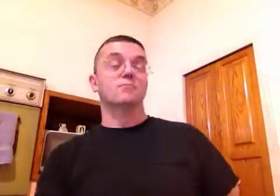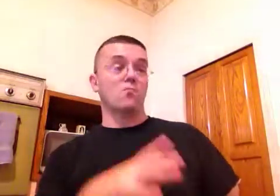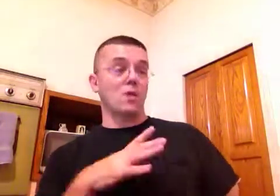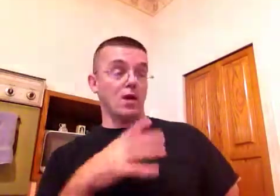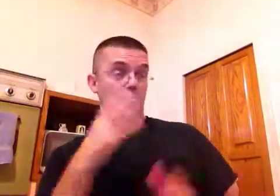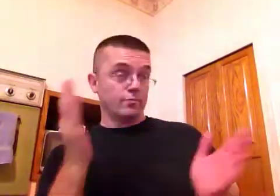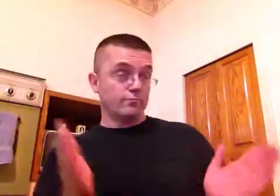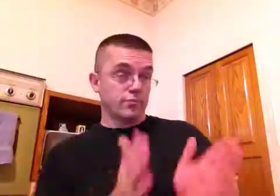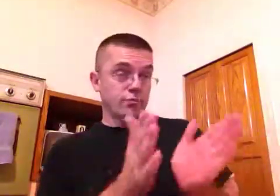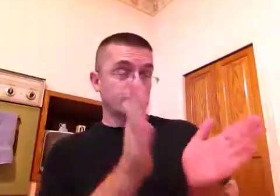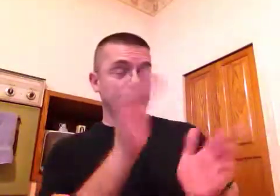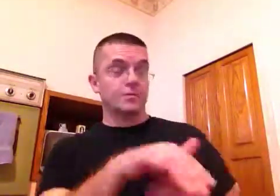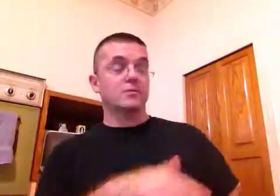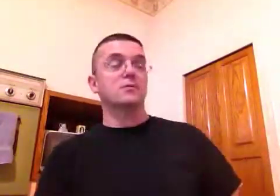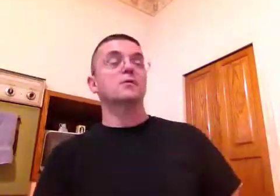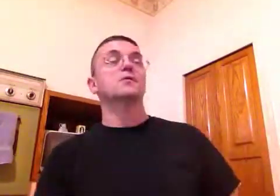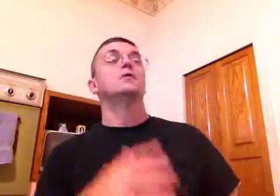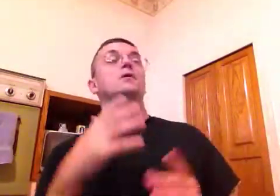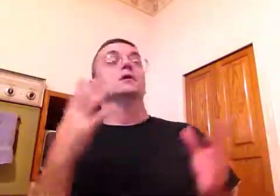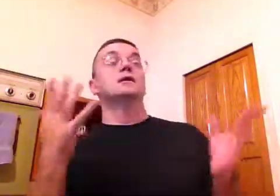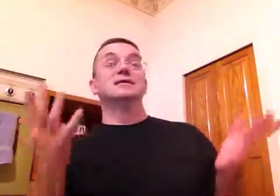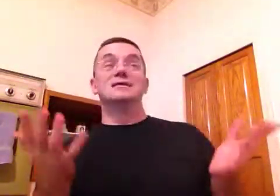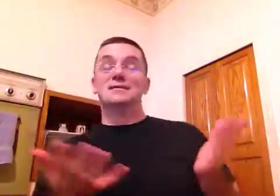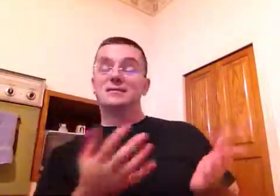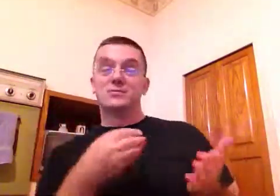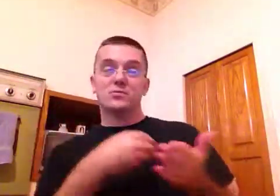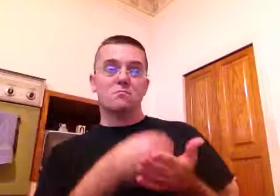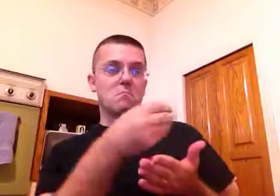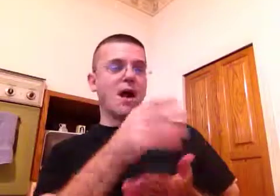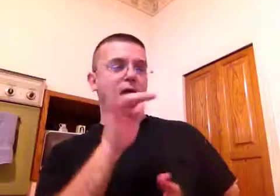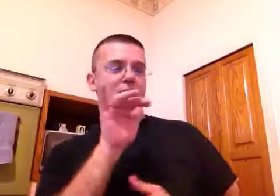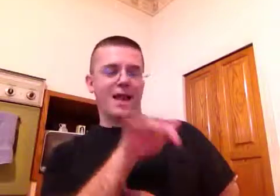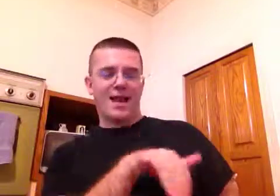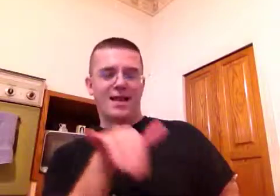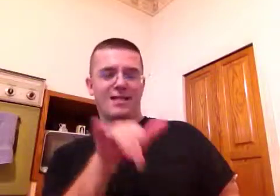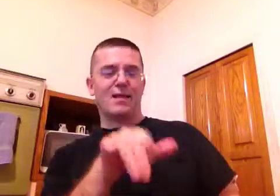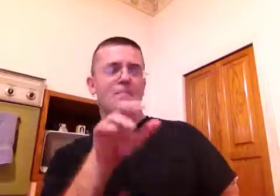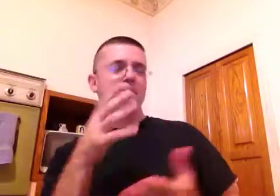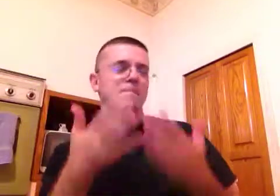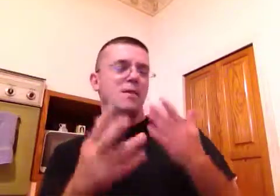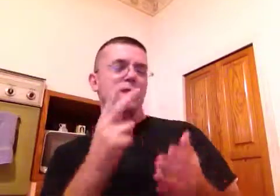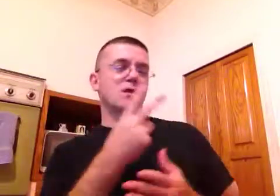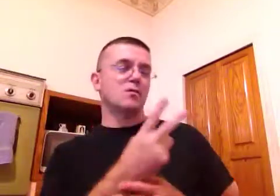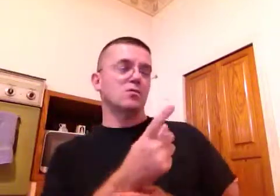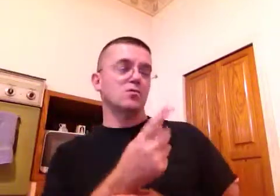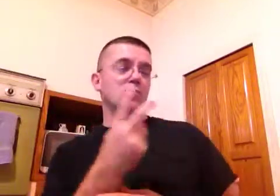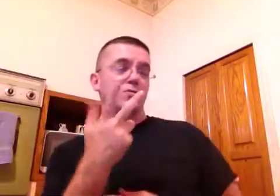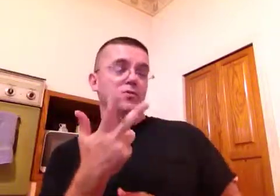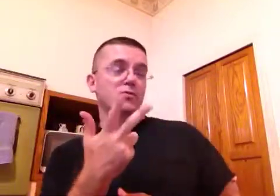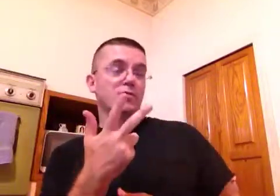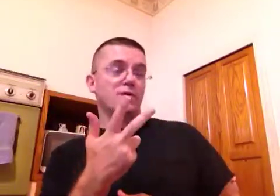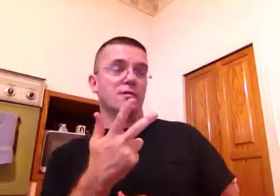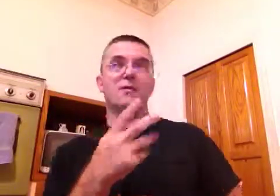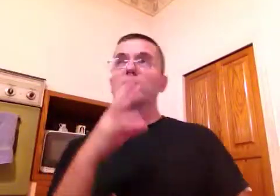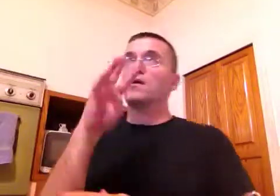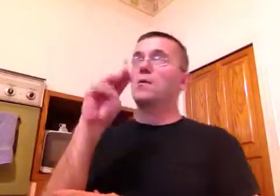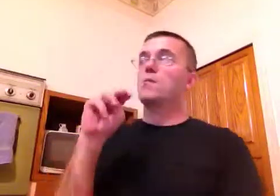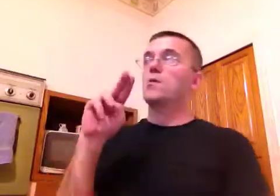do is to buy something along those lines and maybe buy 2 or 3 different ones. Of the mutual funds? Yes, ma'am. Okay. But